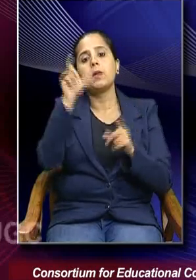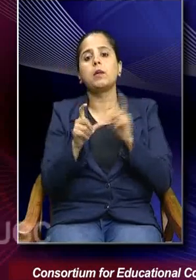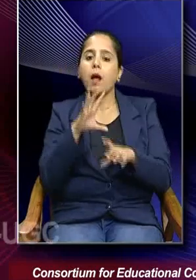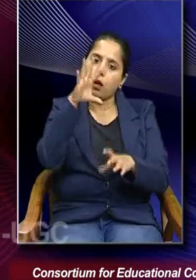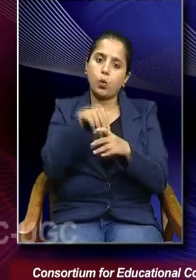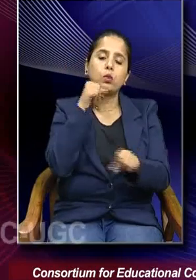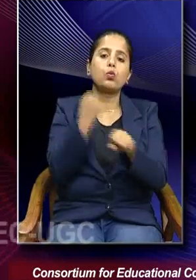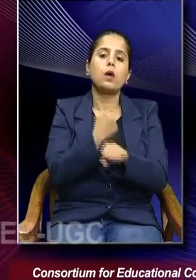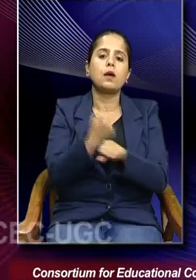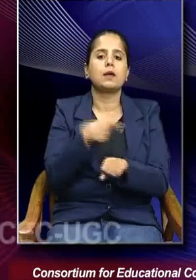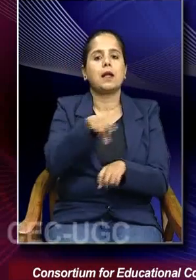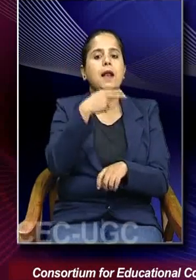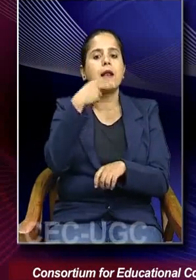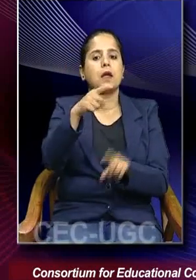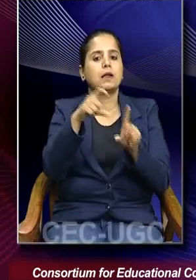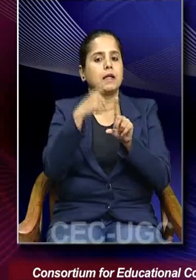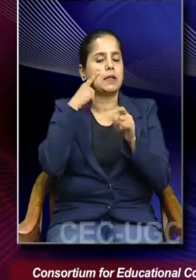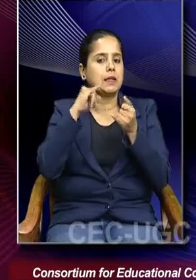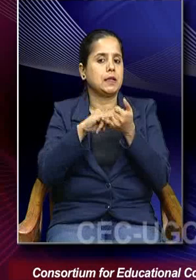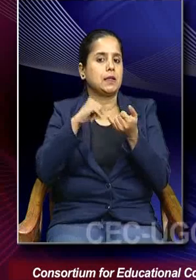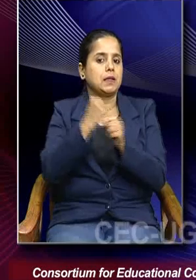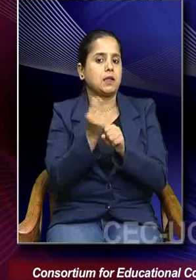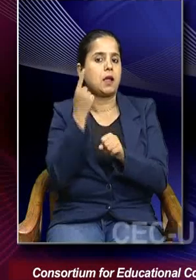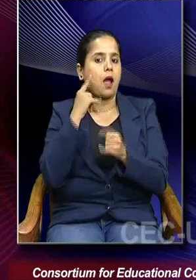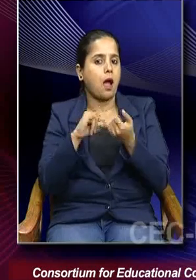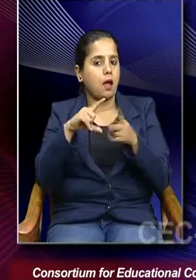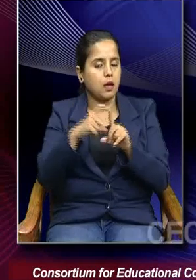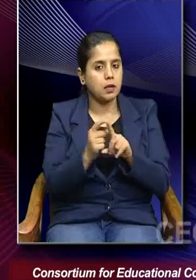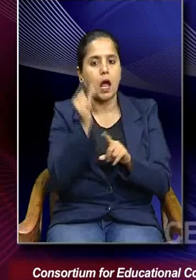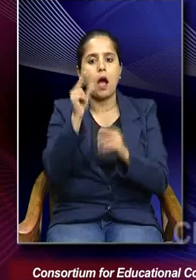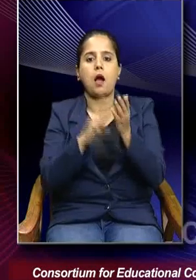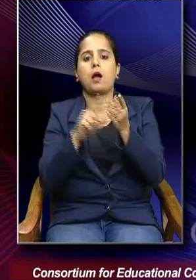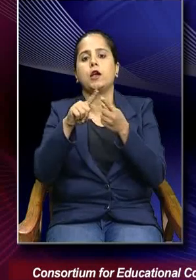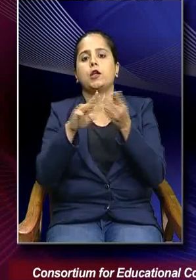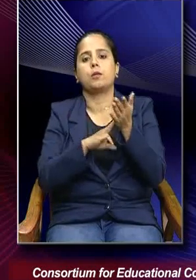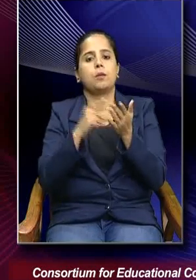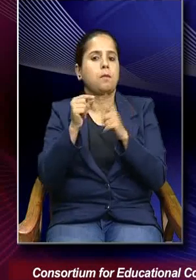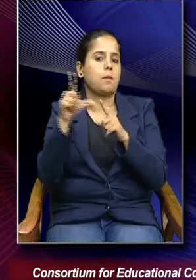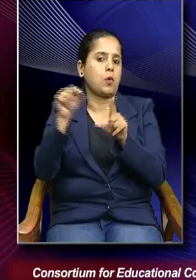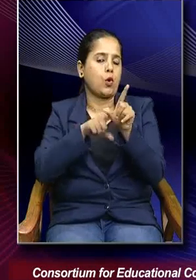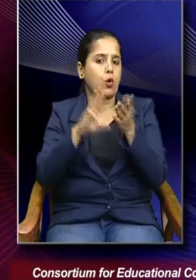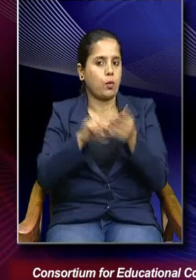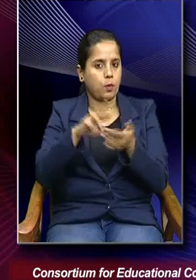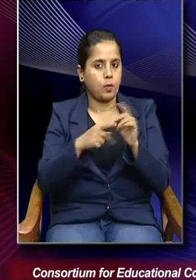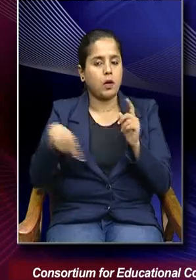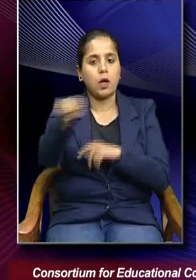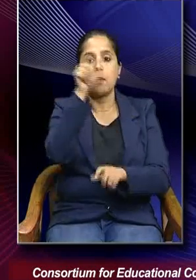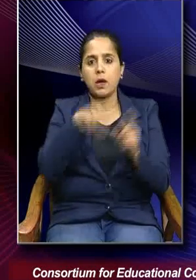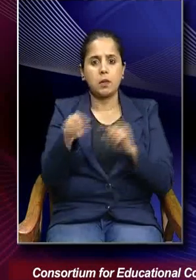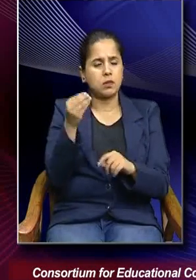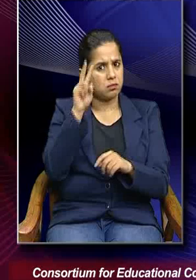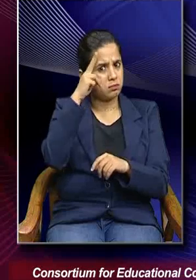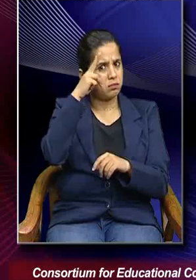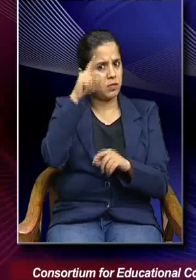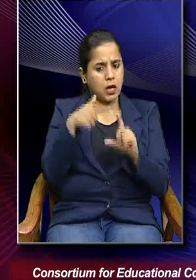it is a kind of disguised unemployment. Now, very important cause of the population concern is